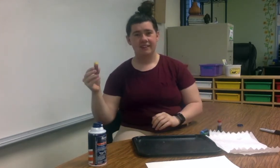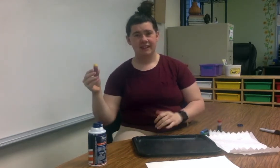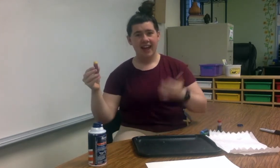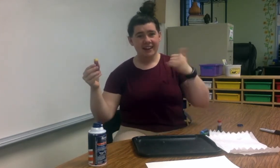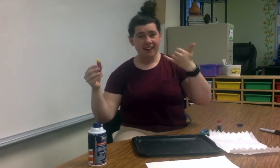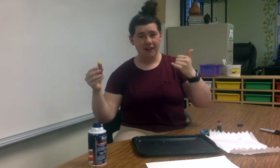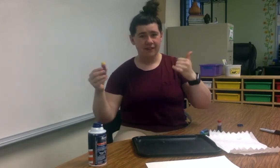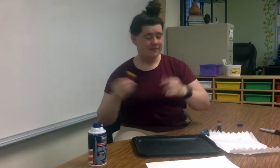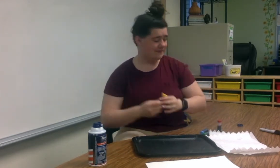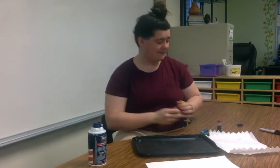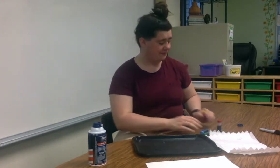and yellow.